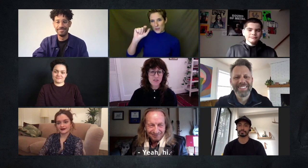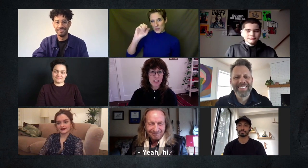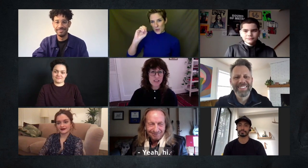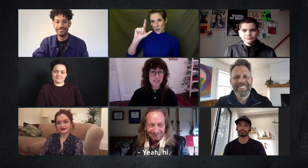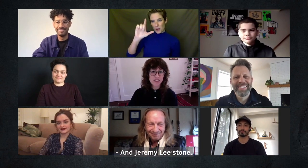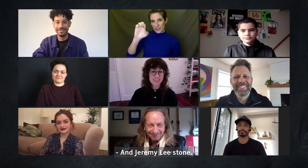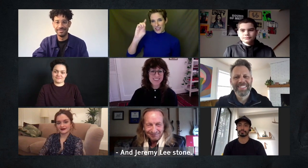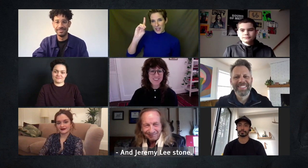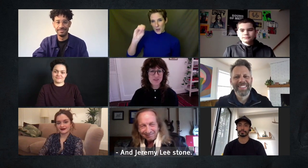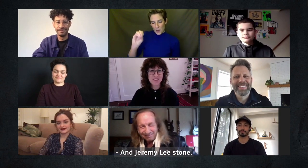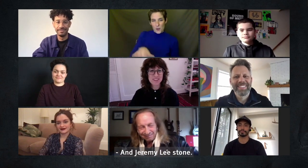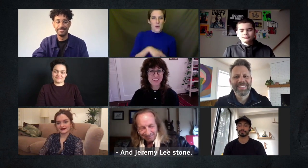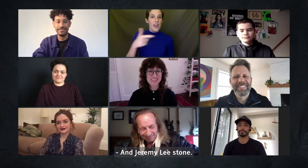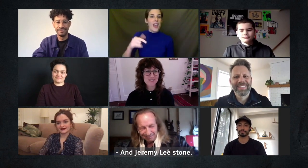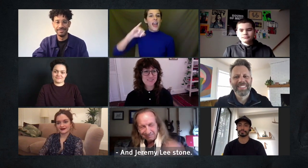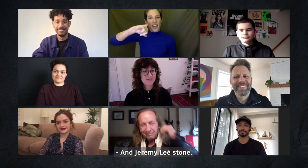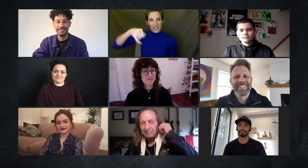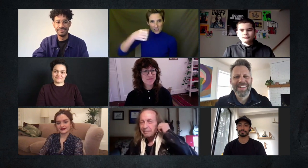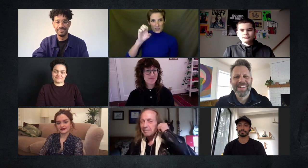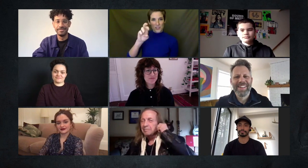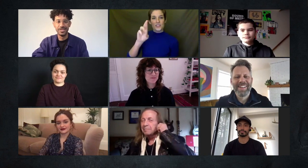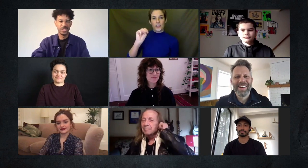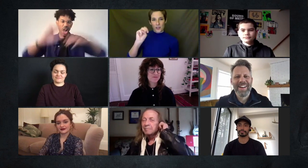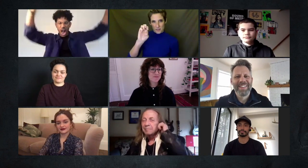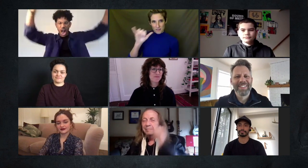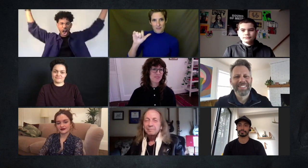And yeah, hi. Jeremy Lee Stone.